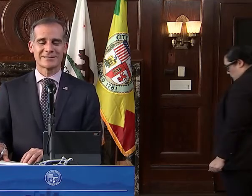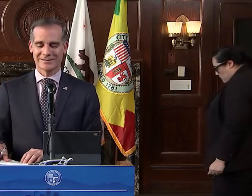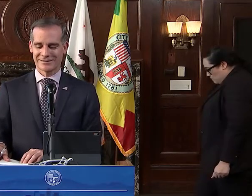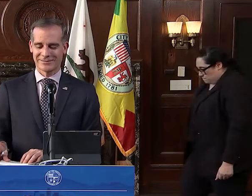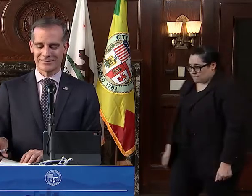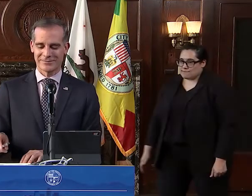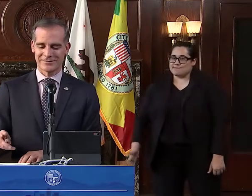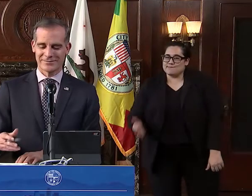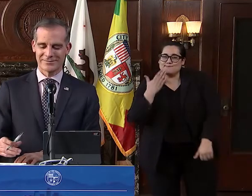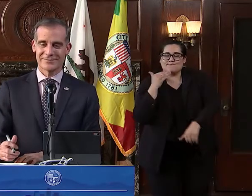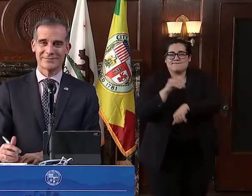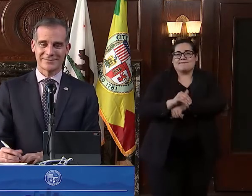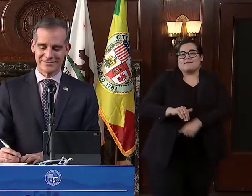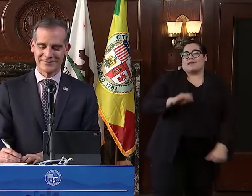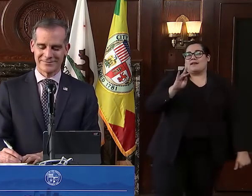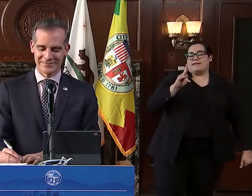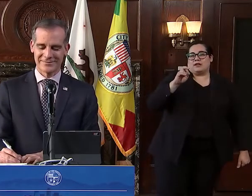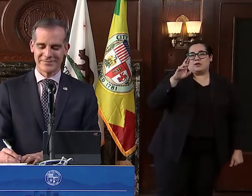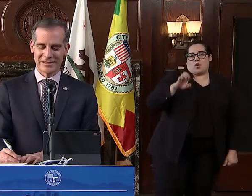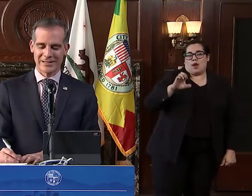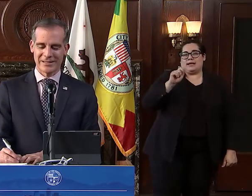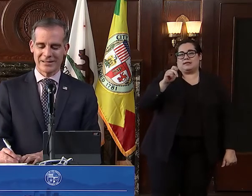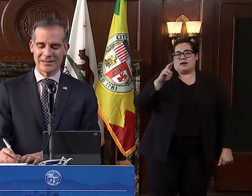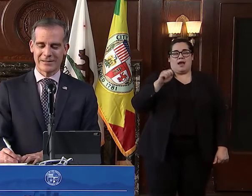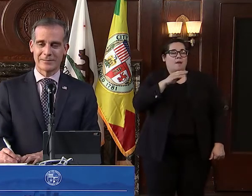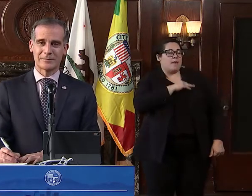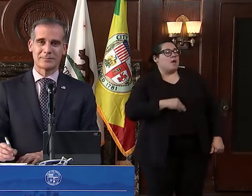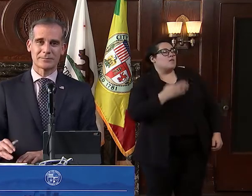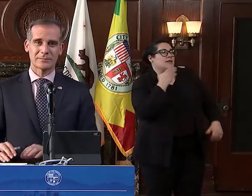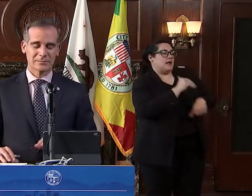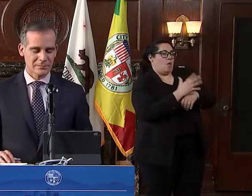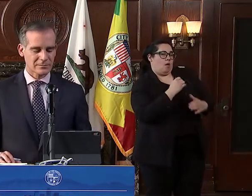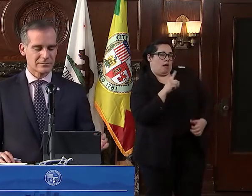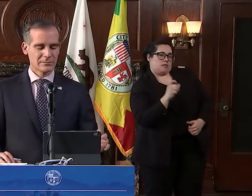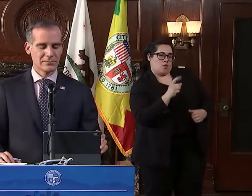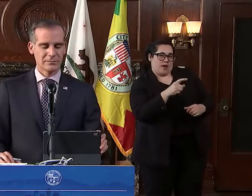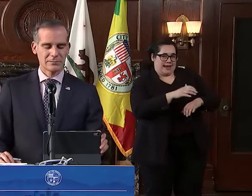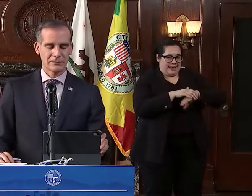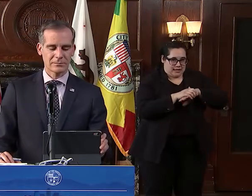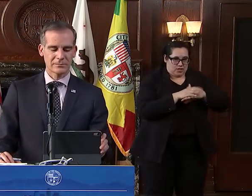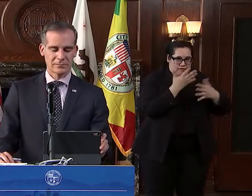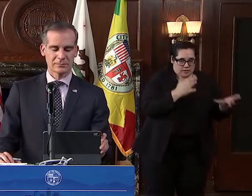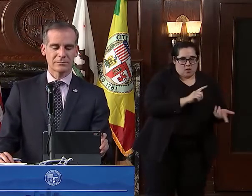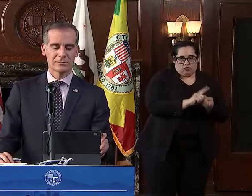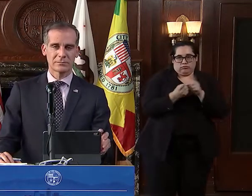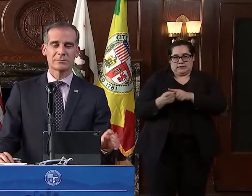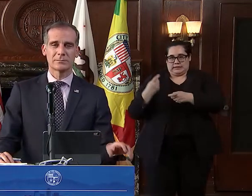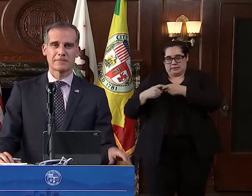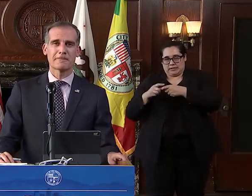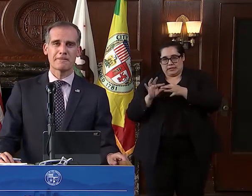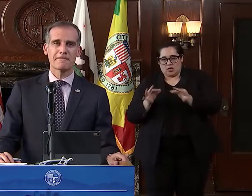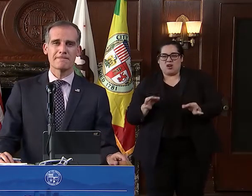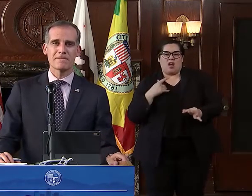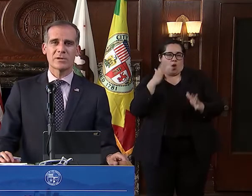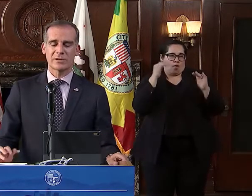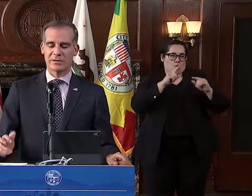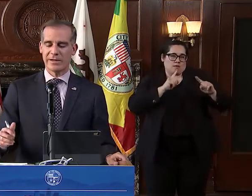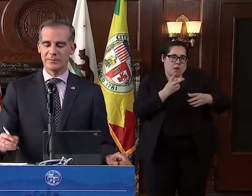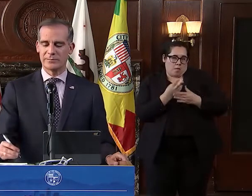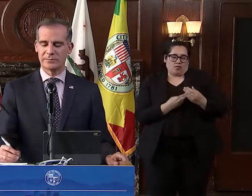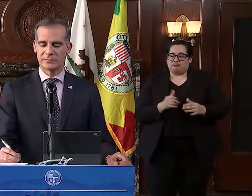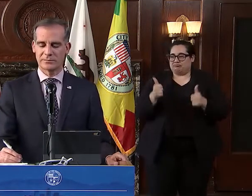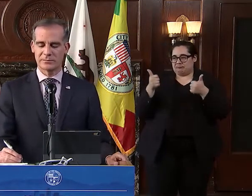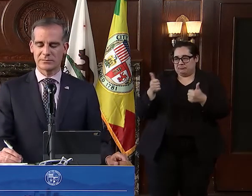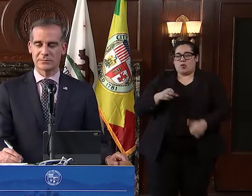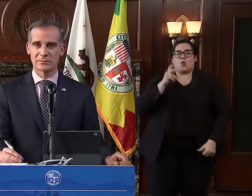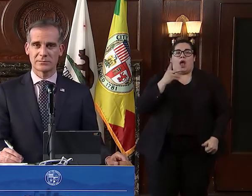tardes. Alcalde, buenas tardes. Thank you very much. I'm going to ask my question in English, and then I will ask it in Spanish, and hopefully you can respond in both. Great.